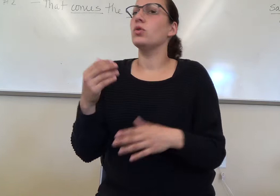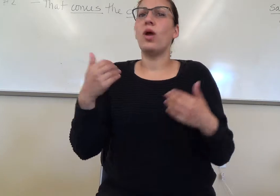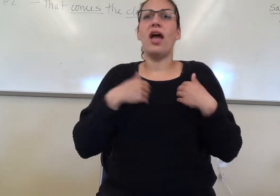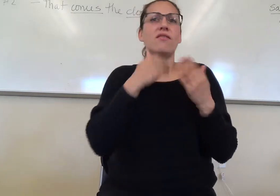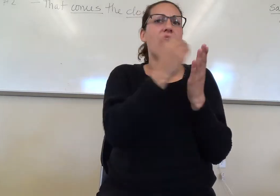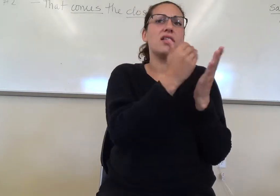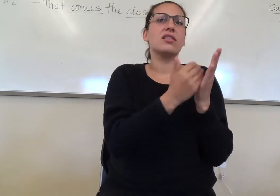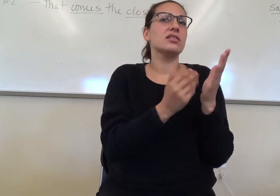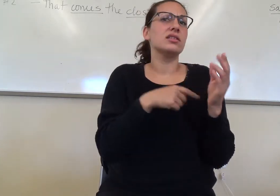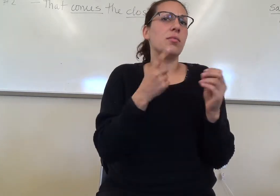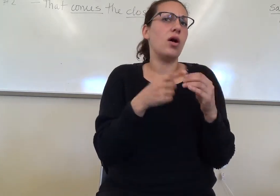here?